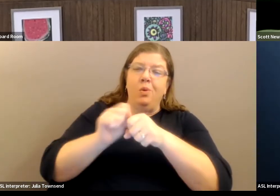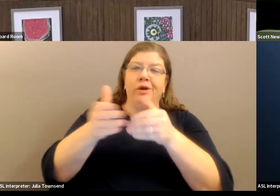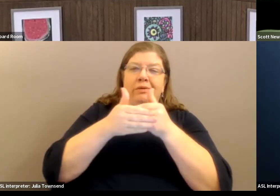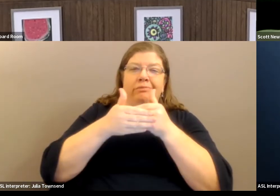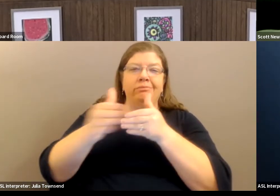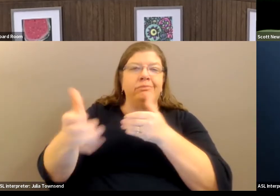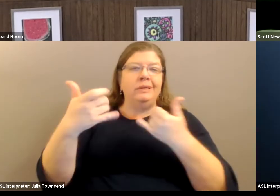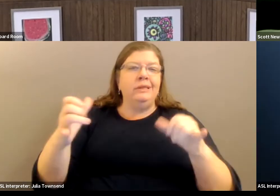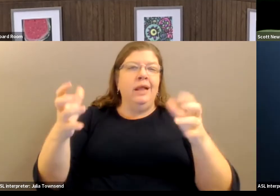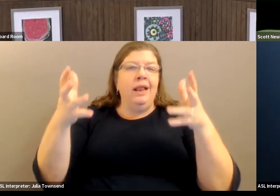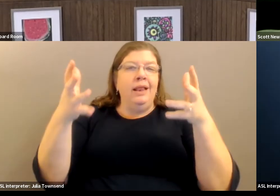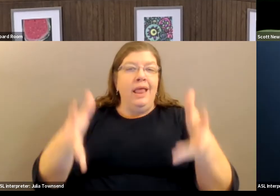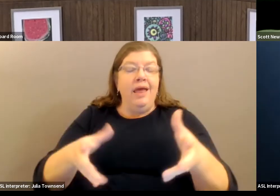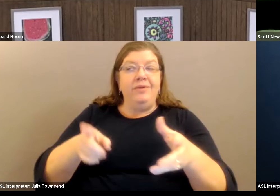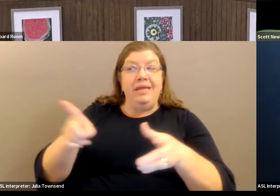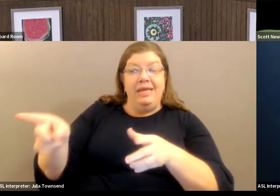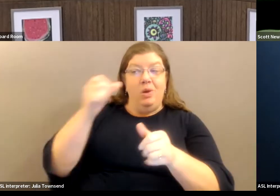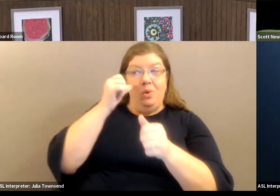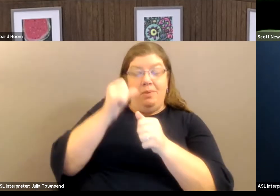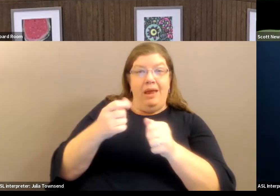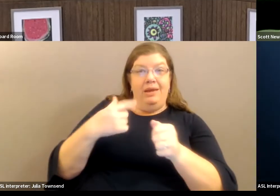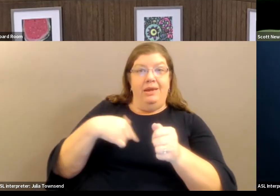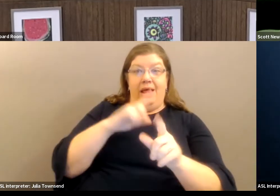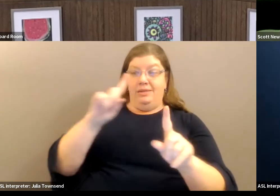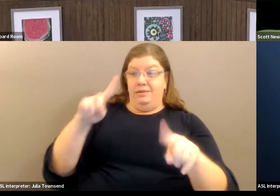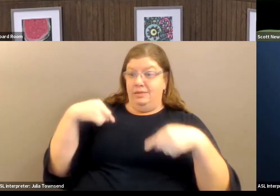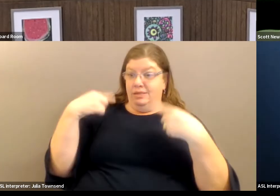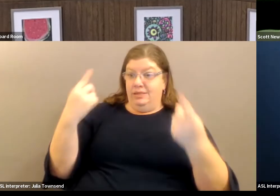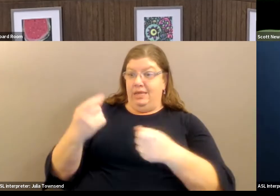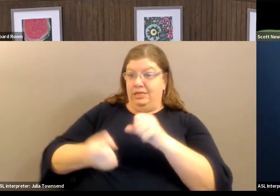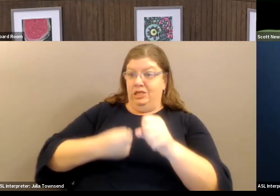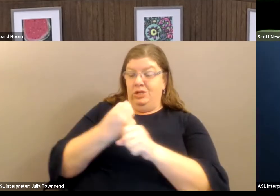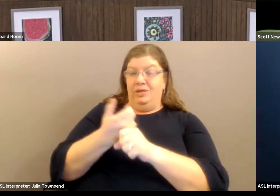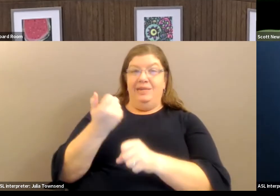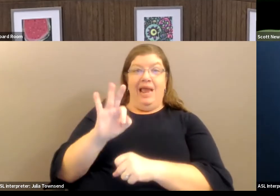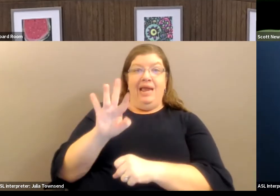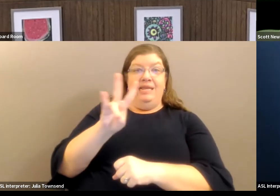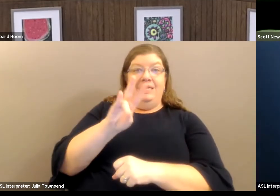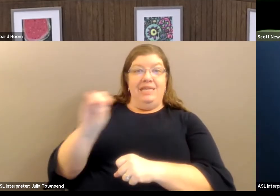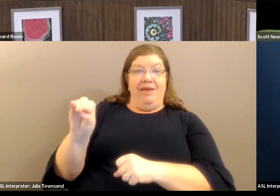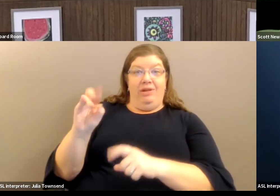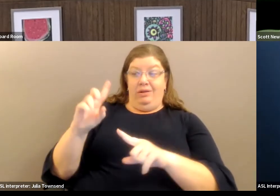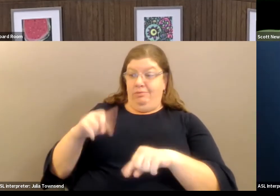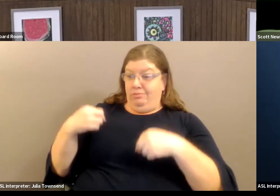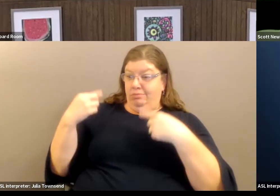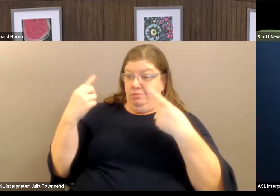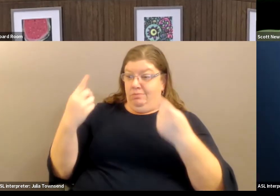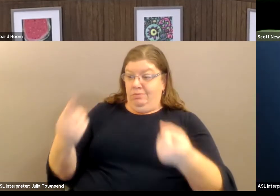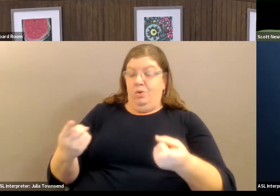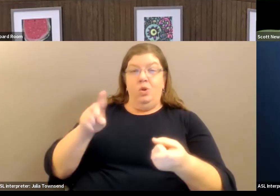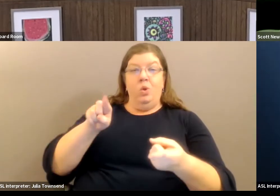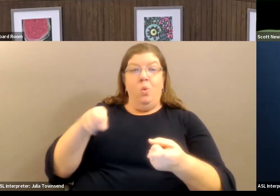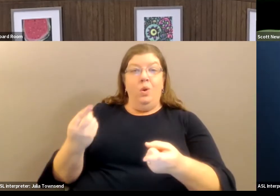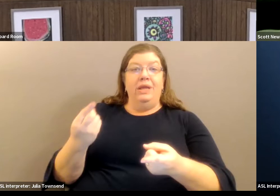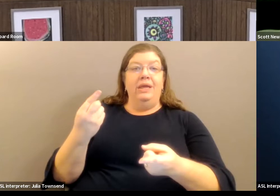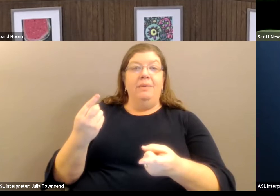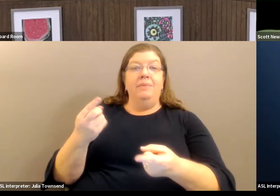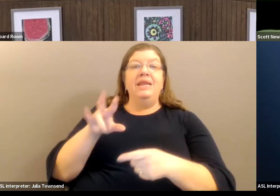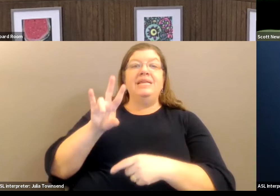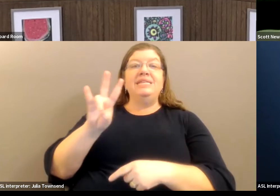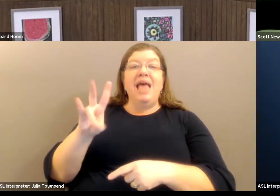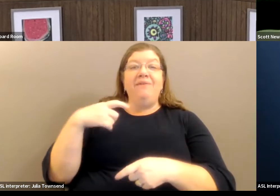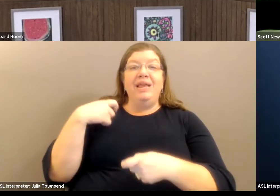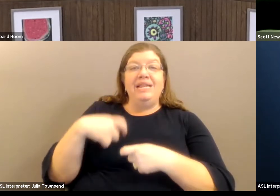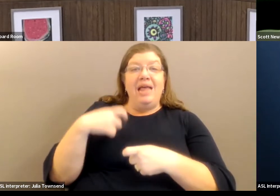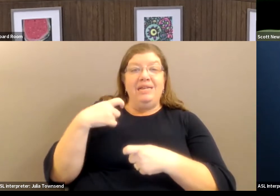us. He reminded us that since 1970, there have only been 7